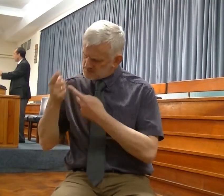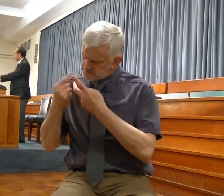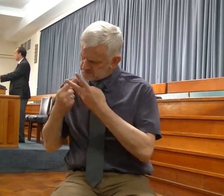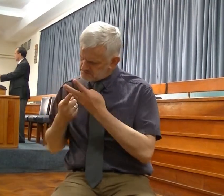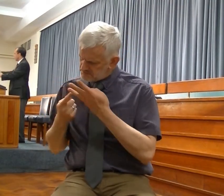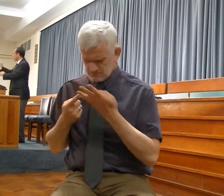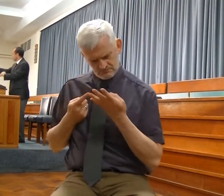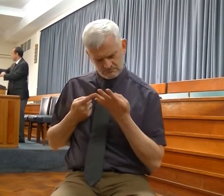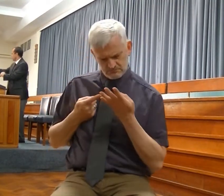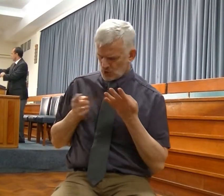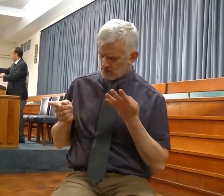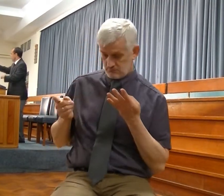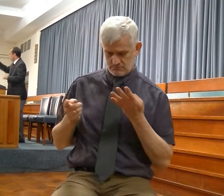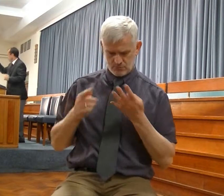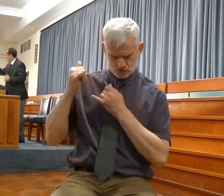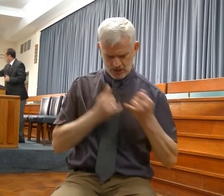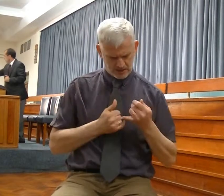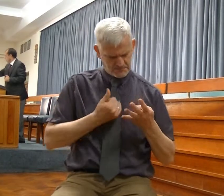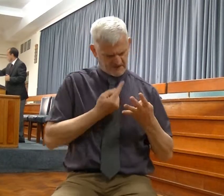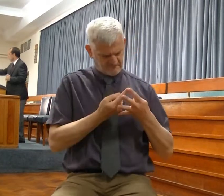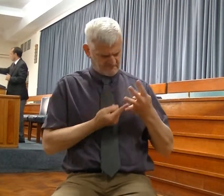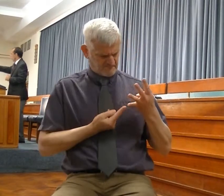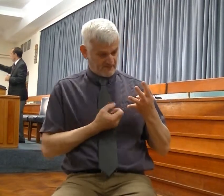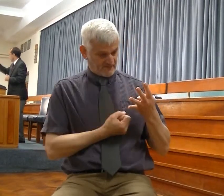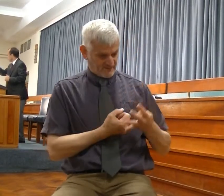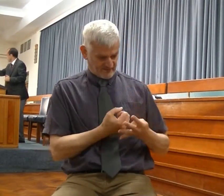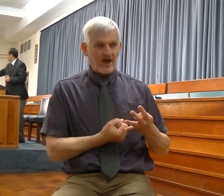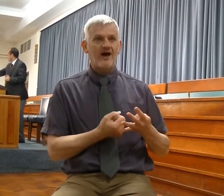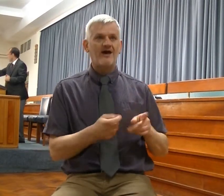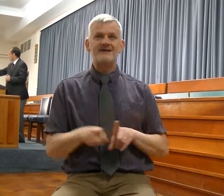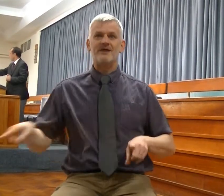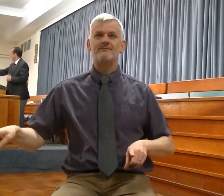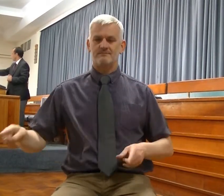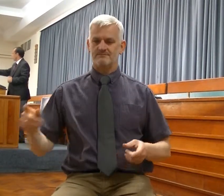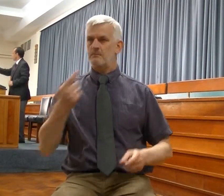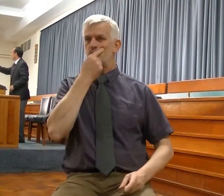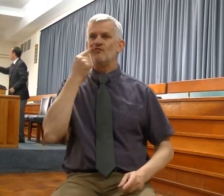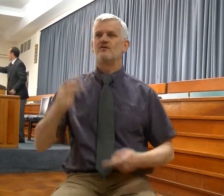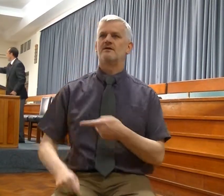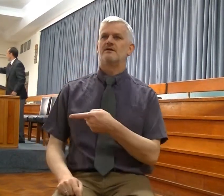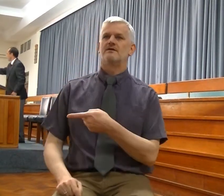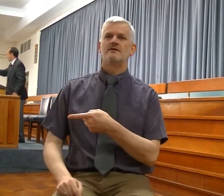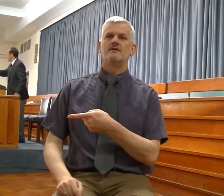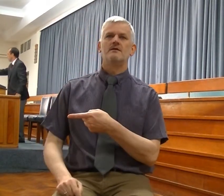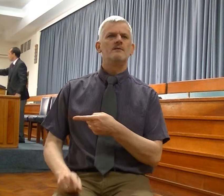there is also a pattern to see. If you know the Lord, or you want to seek and find the Lord, there are five of them. And